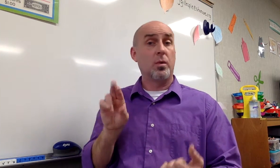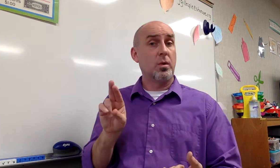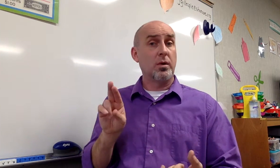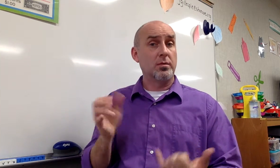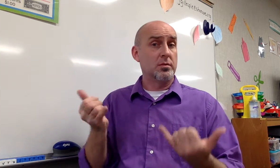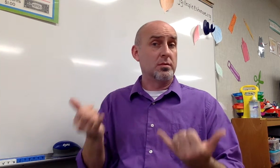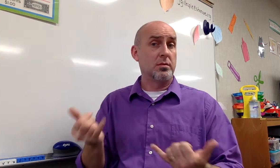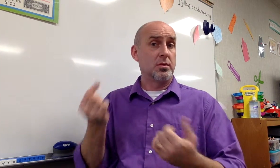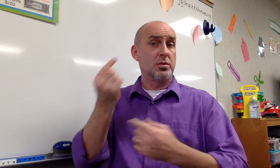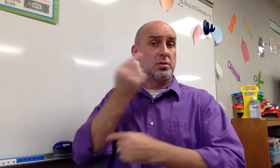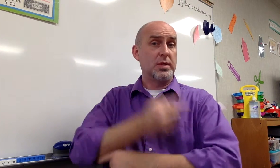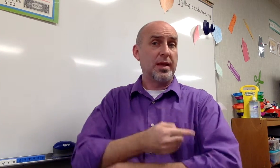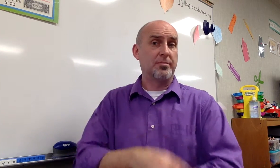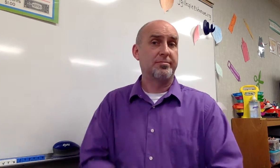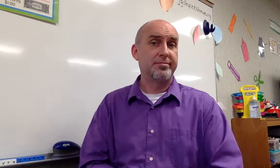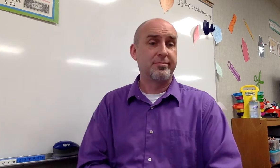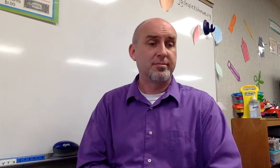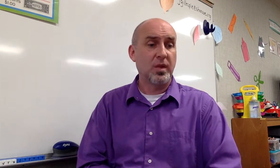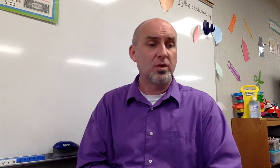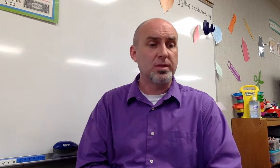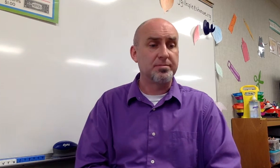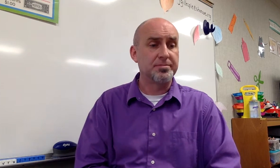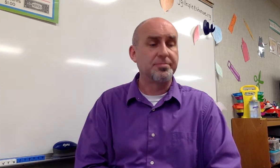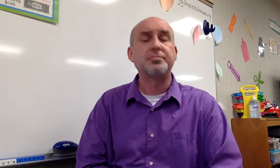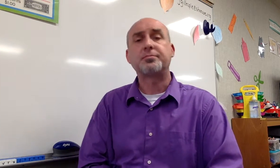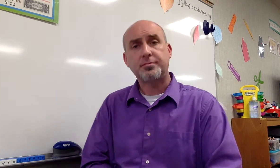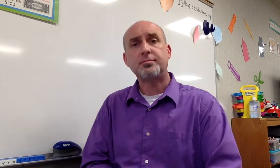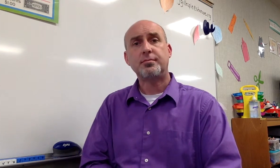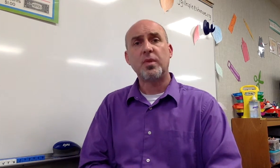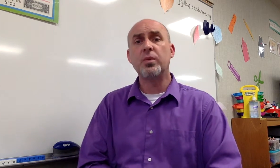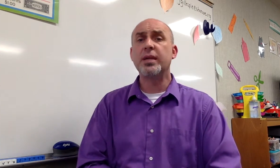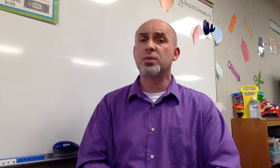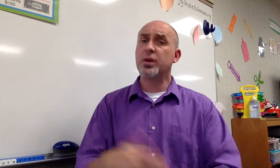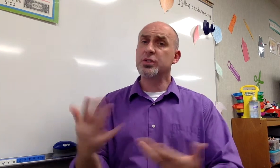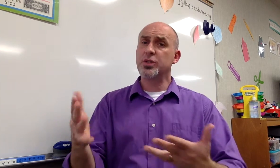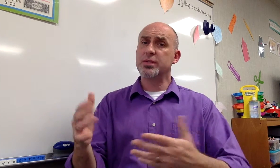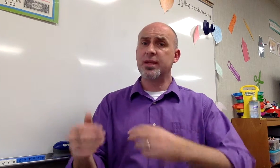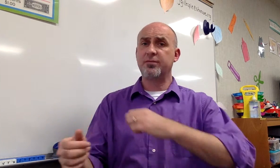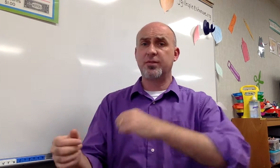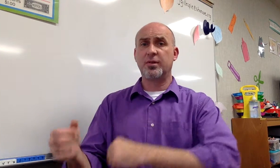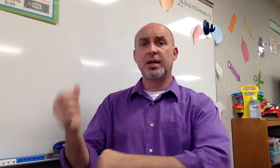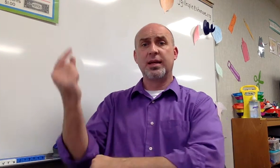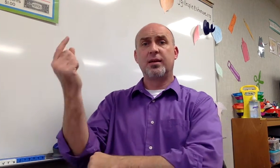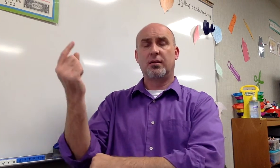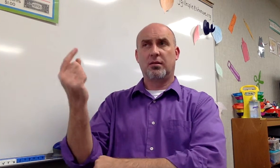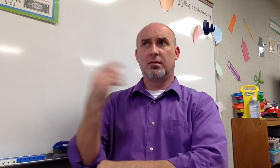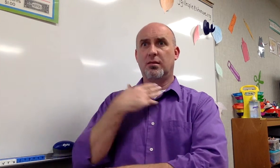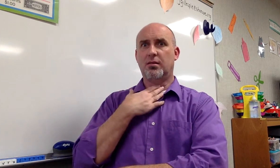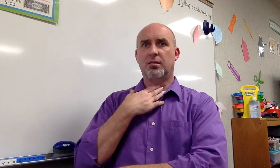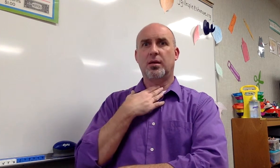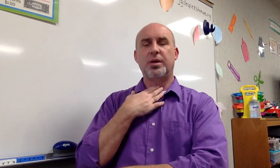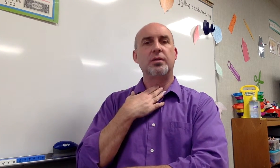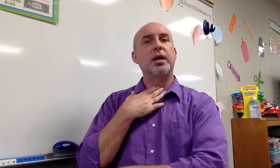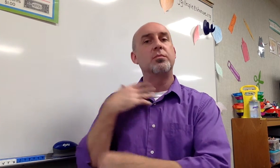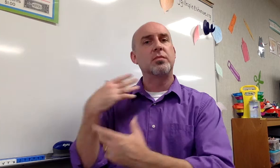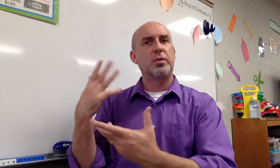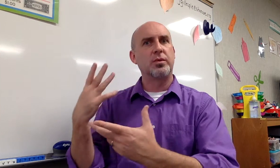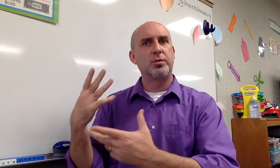or today. Good. Okay, so I already showed the sign for apparently I'm going through